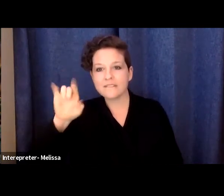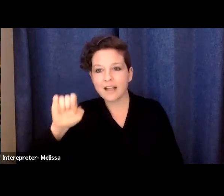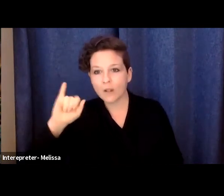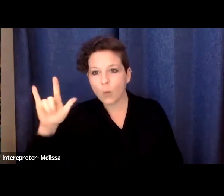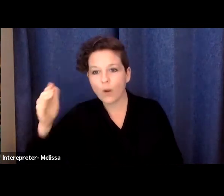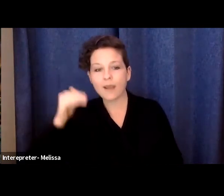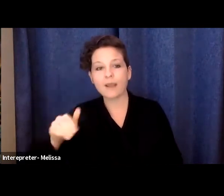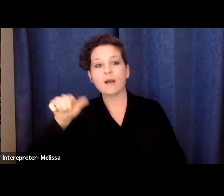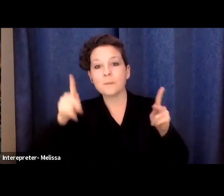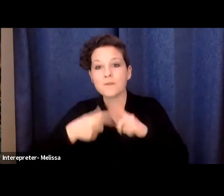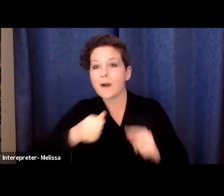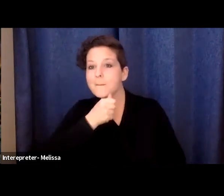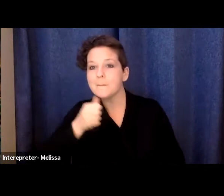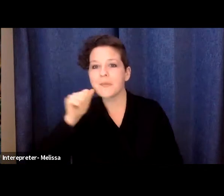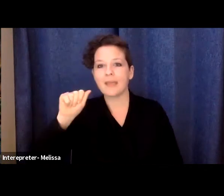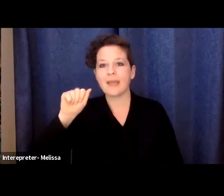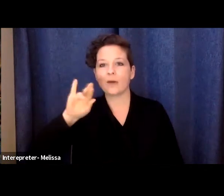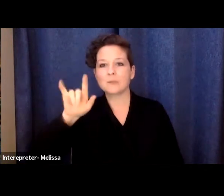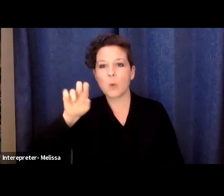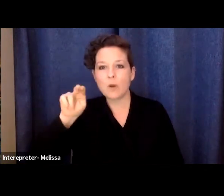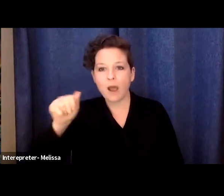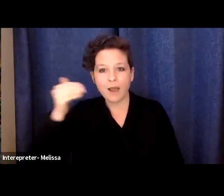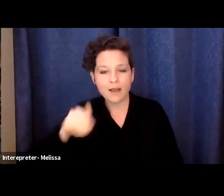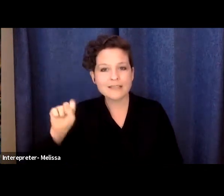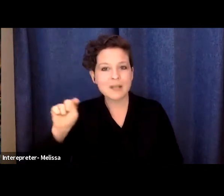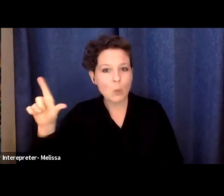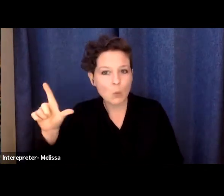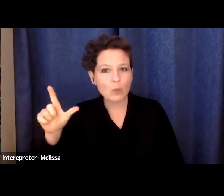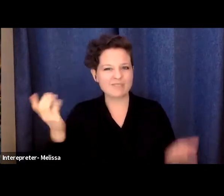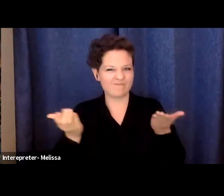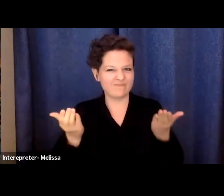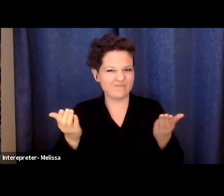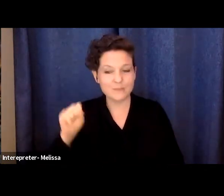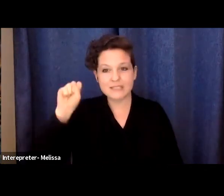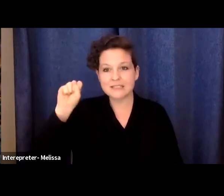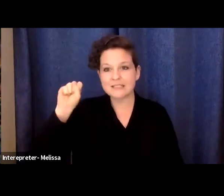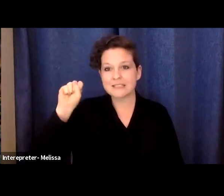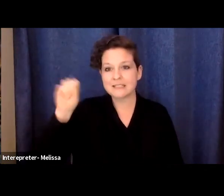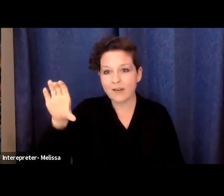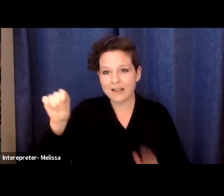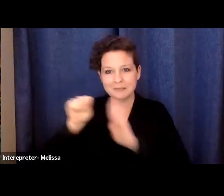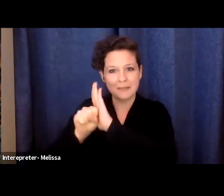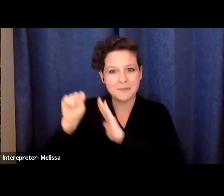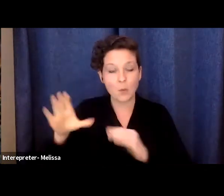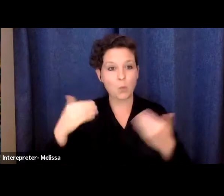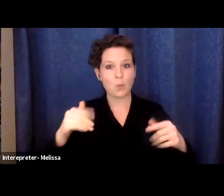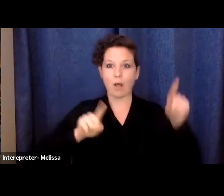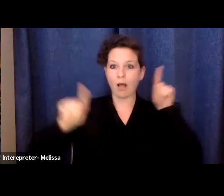joining from Arizona, St. Louis, South Carolina. Wow. All over. This is wonderful.